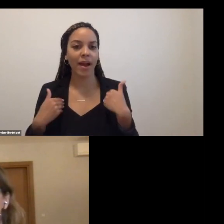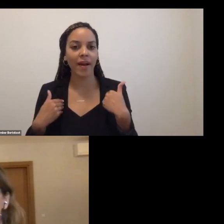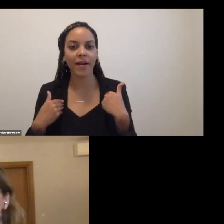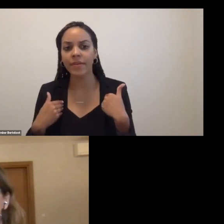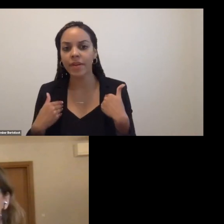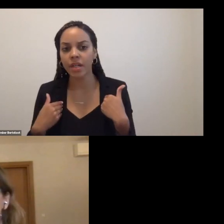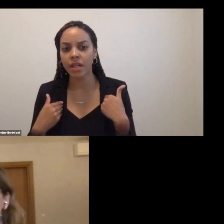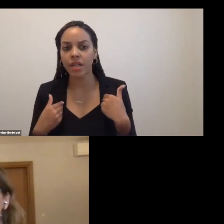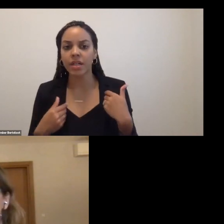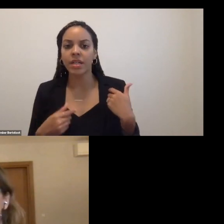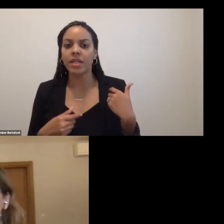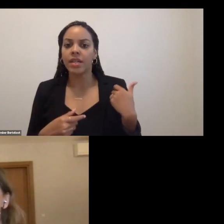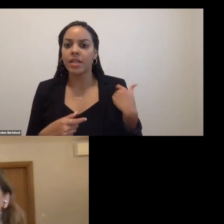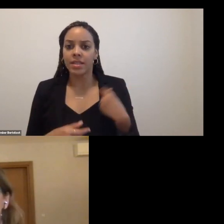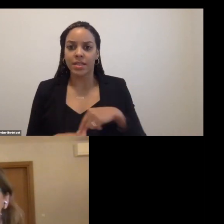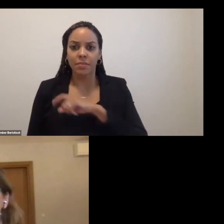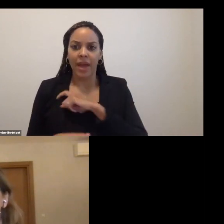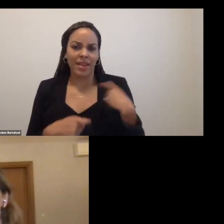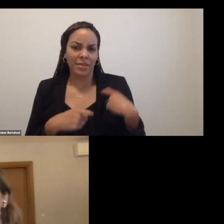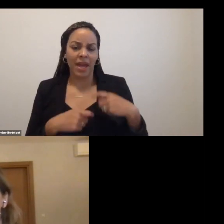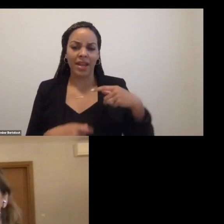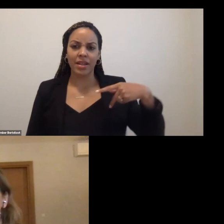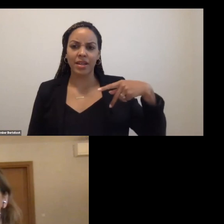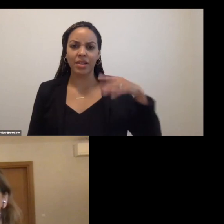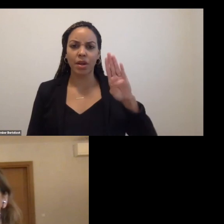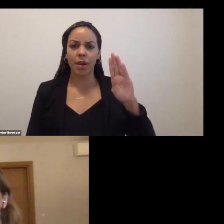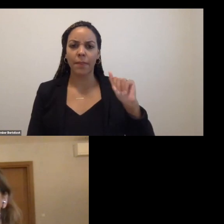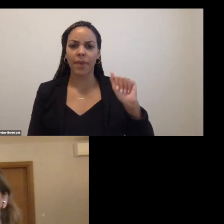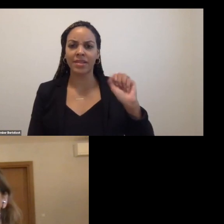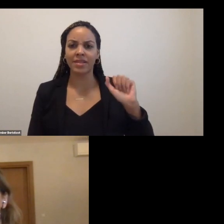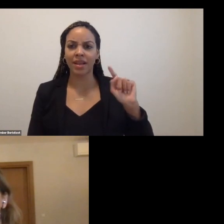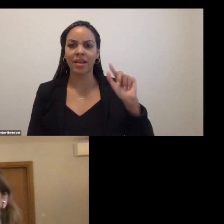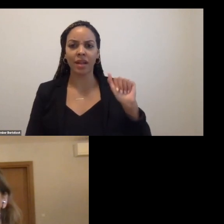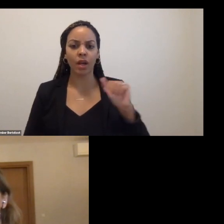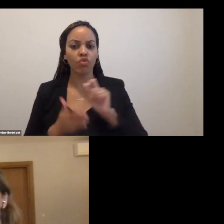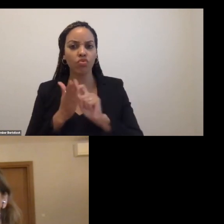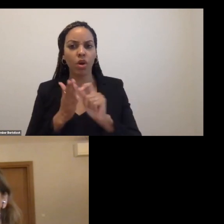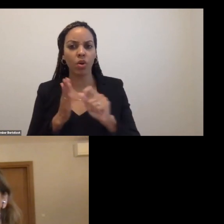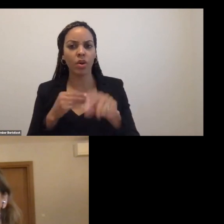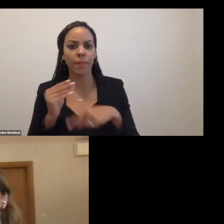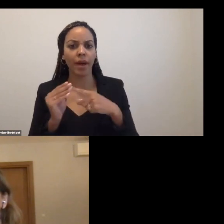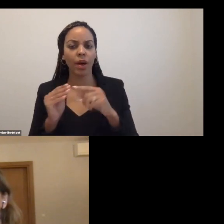pausata who has written about the mobility of